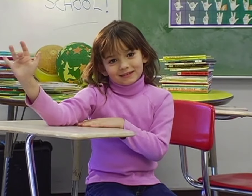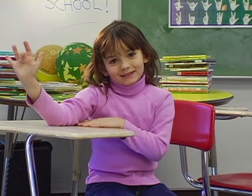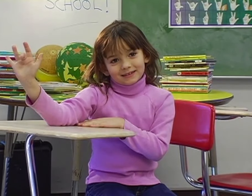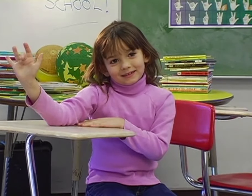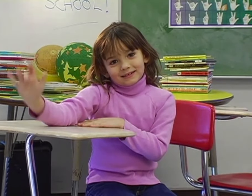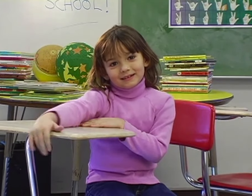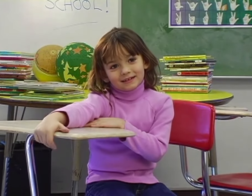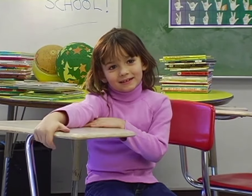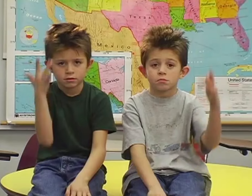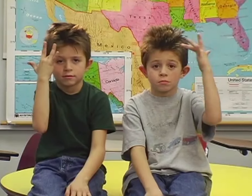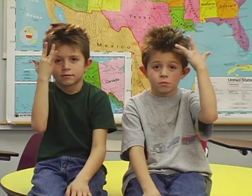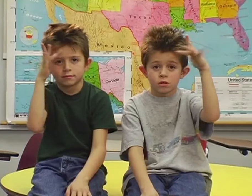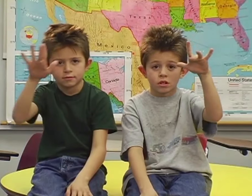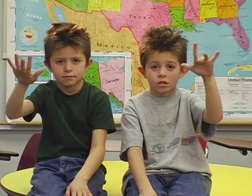Smart.